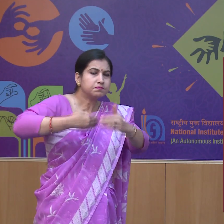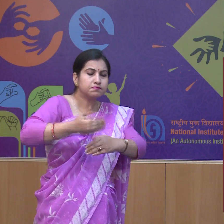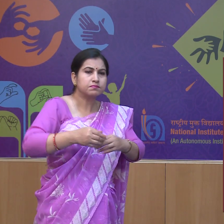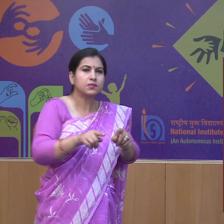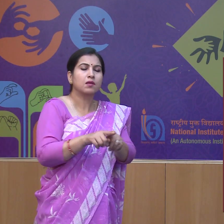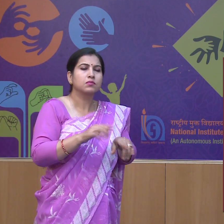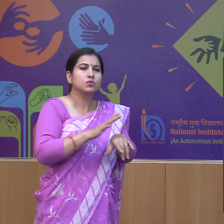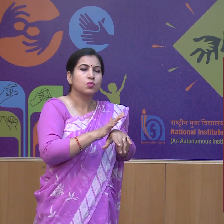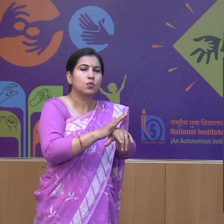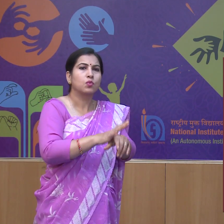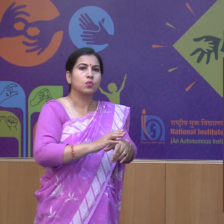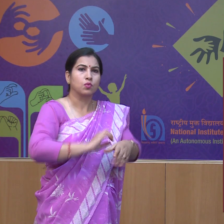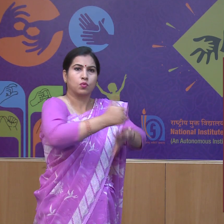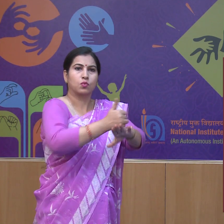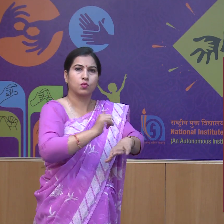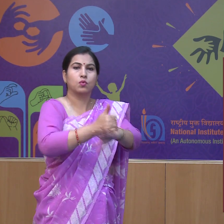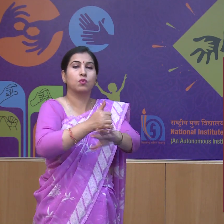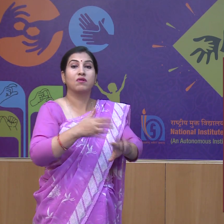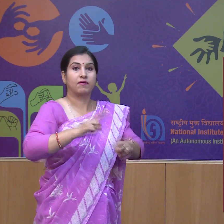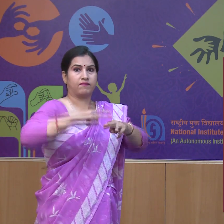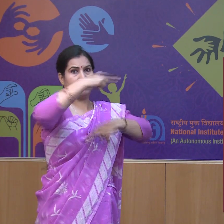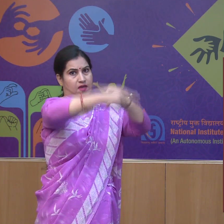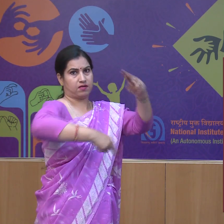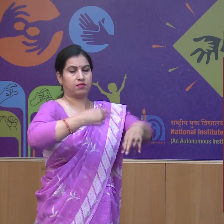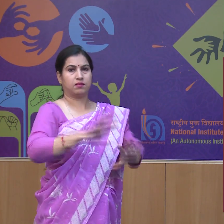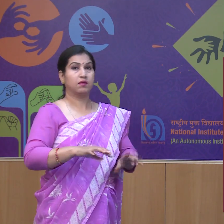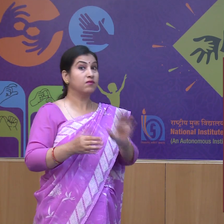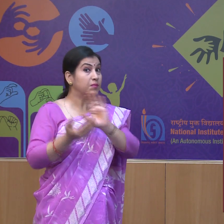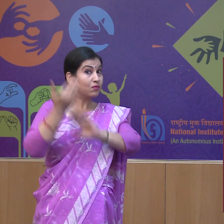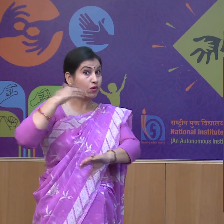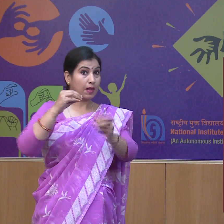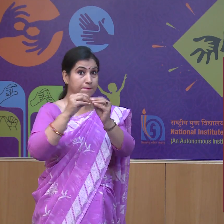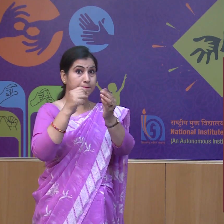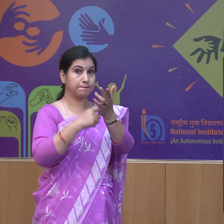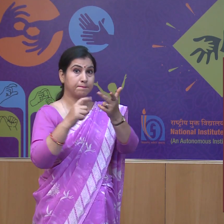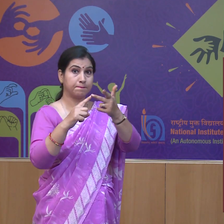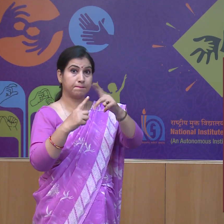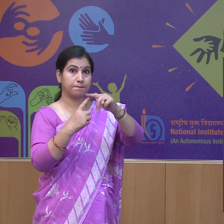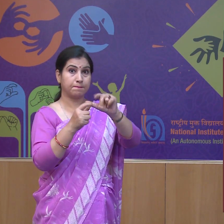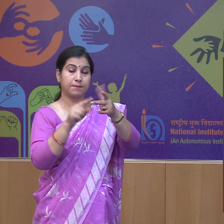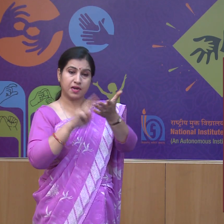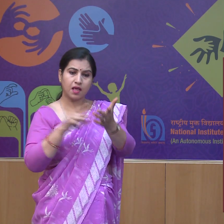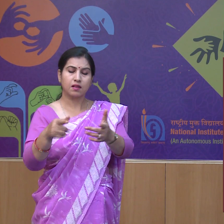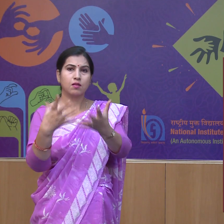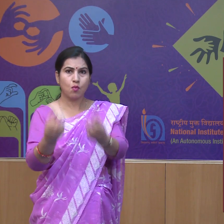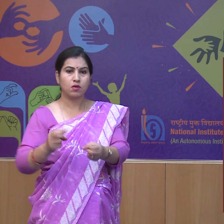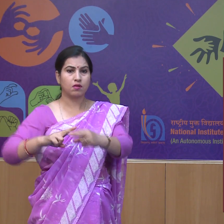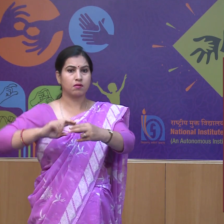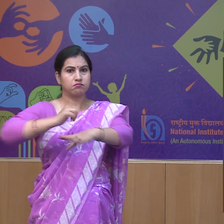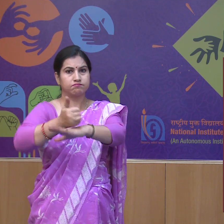Since the Industrial Revolution in Britain created demand for raw materials as well